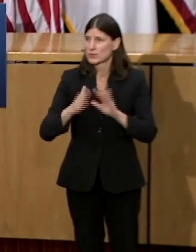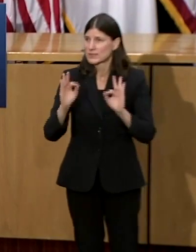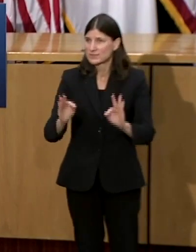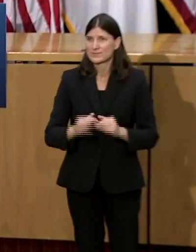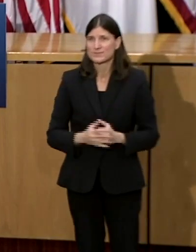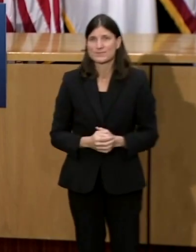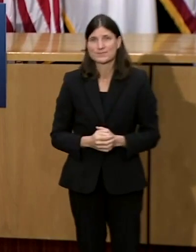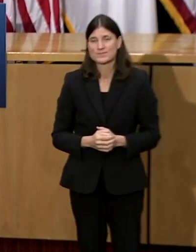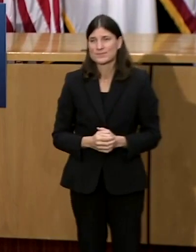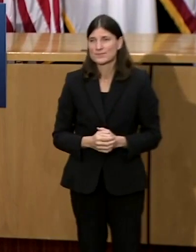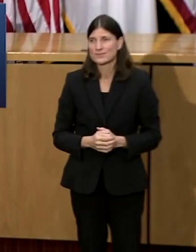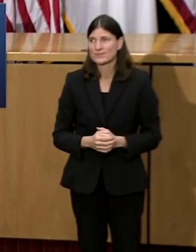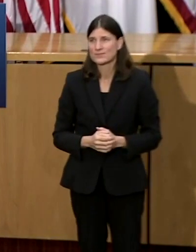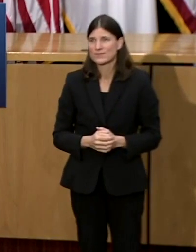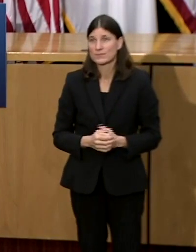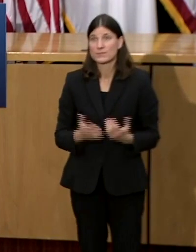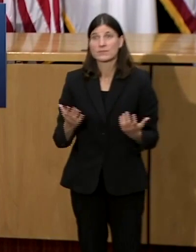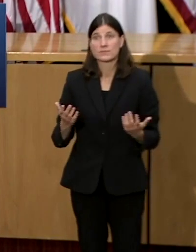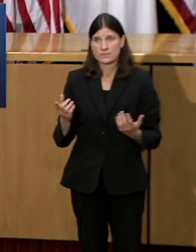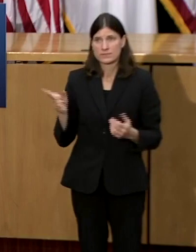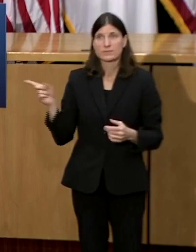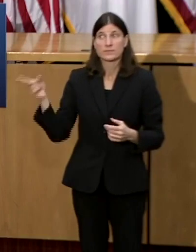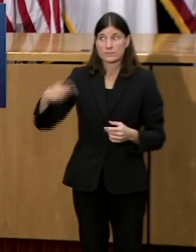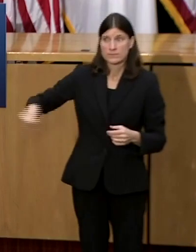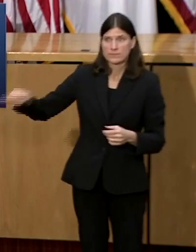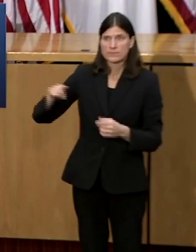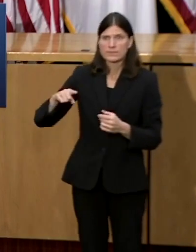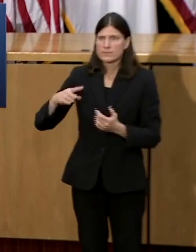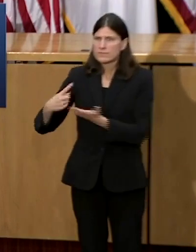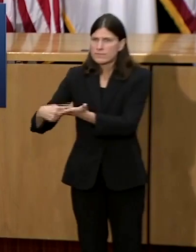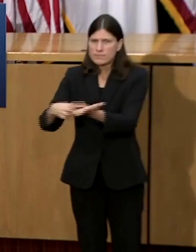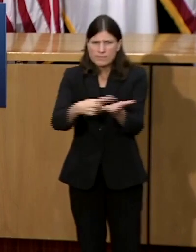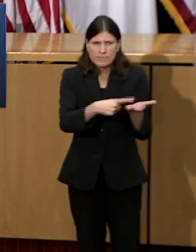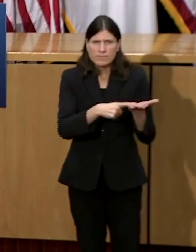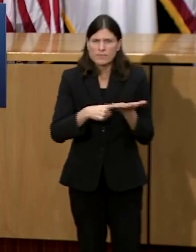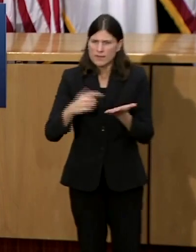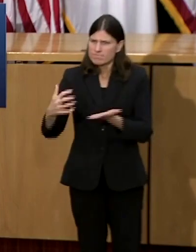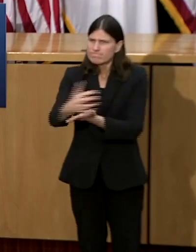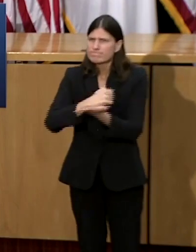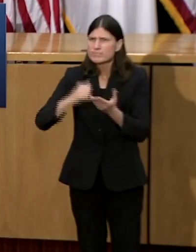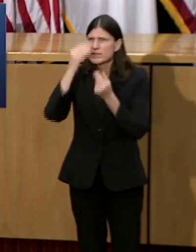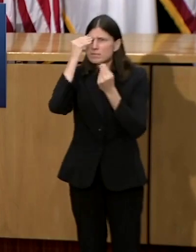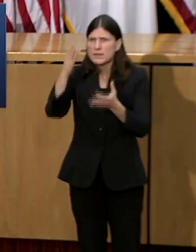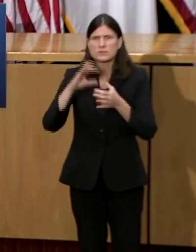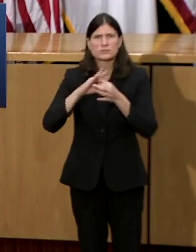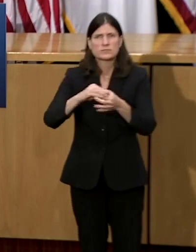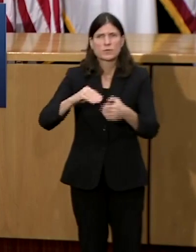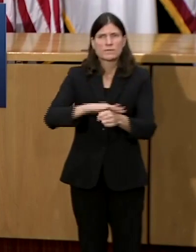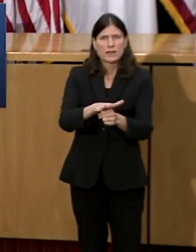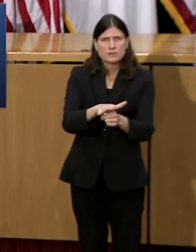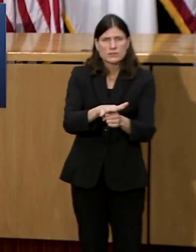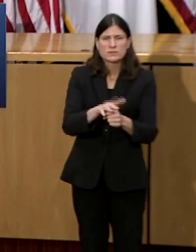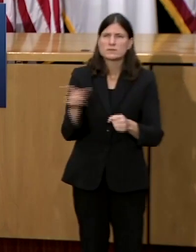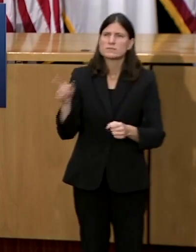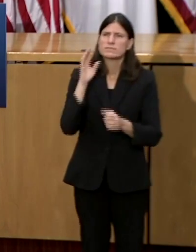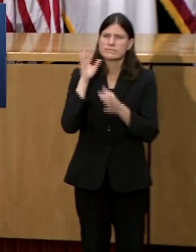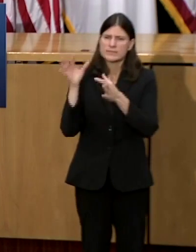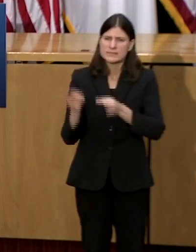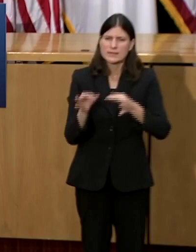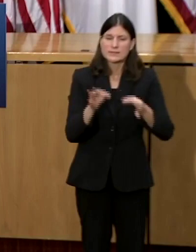As our knowledge about COVID deepens, so does our response, including the data that is analyzed and reported